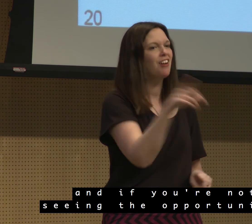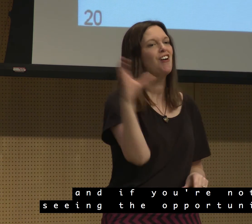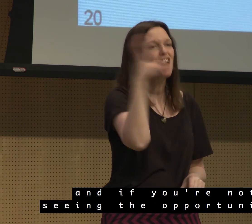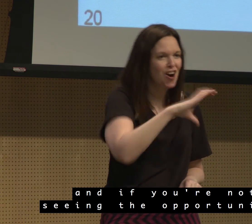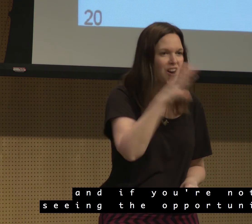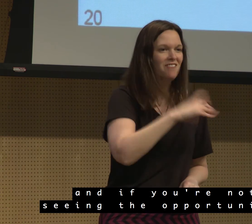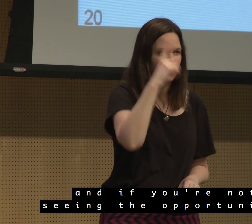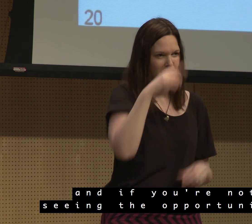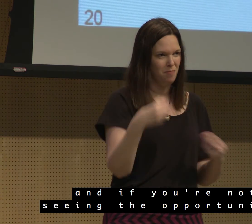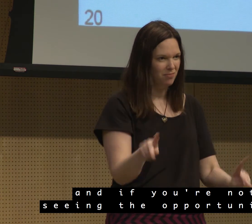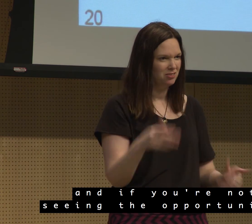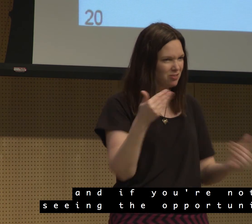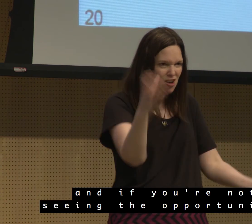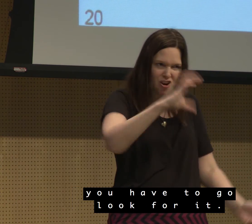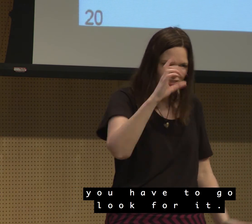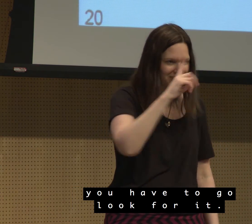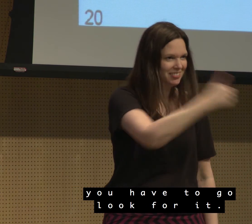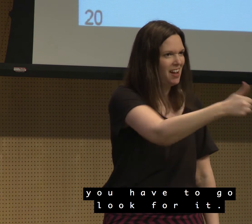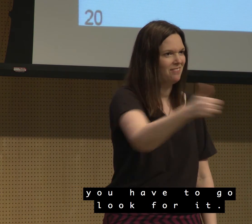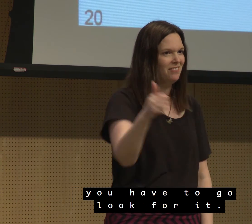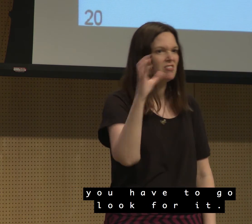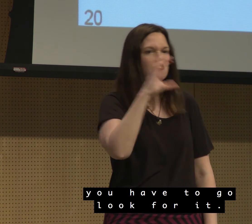And if you're not seeing the opportunity, you have to go look for it.